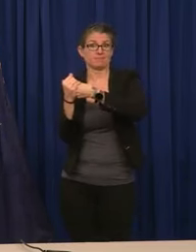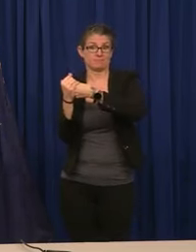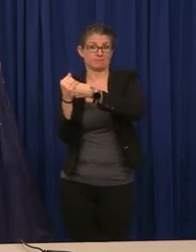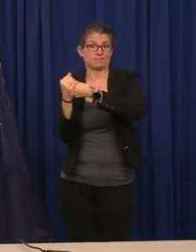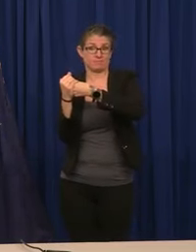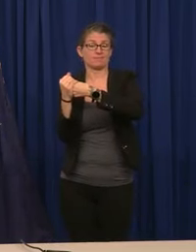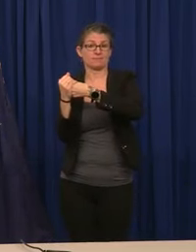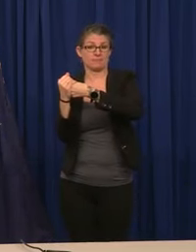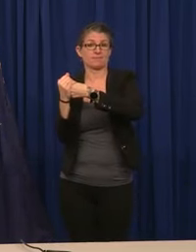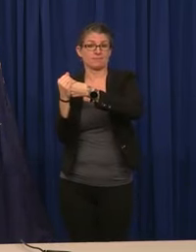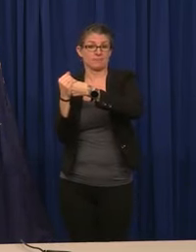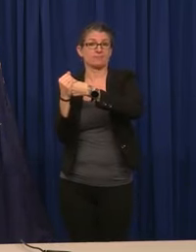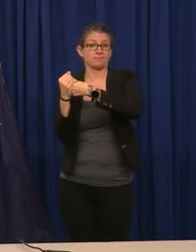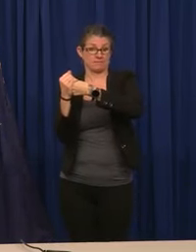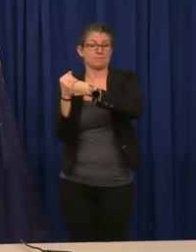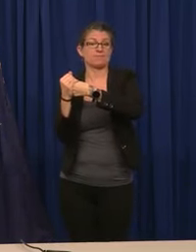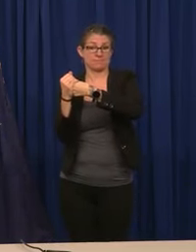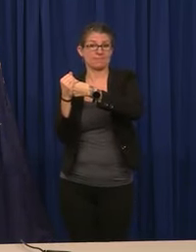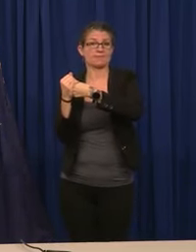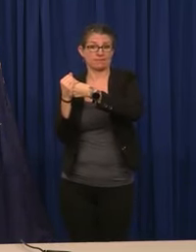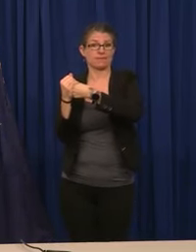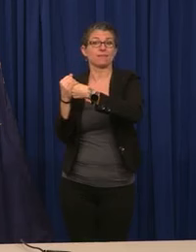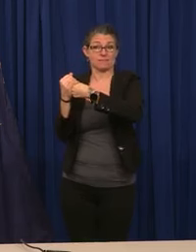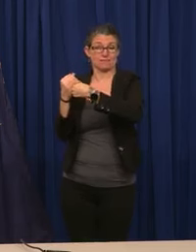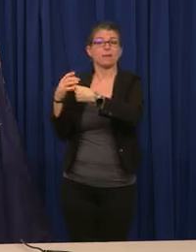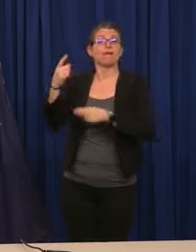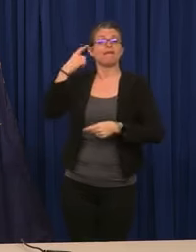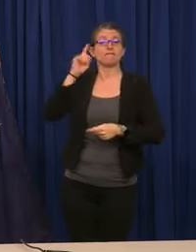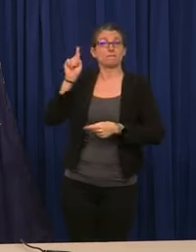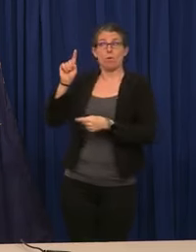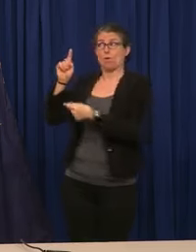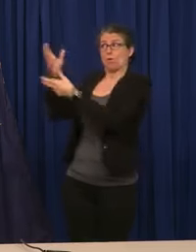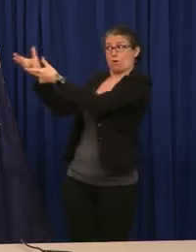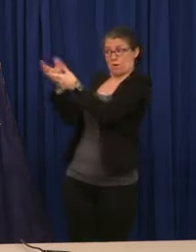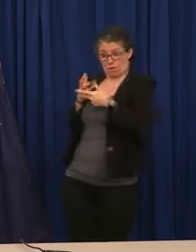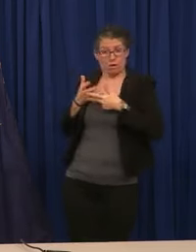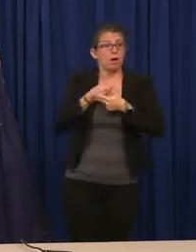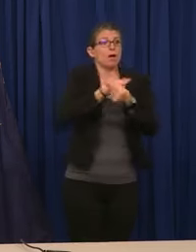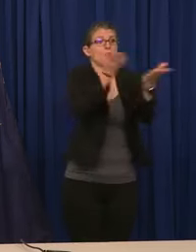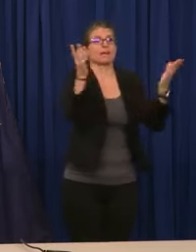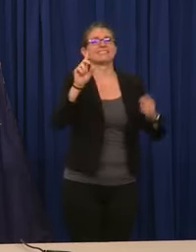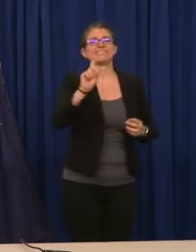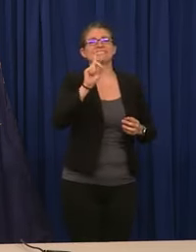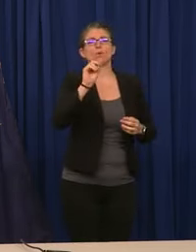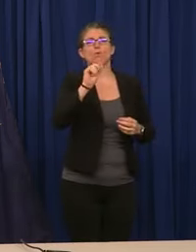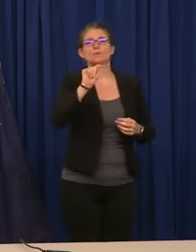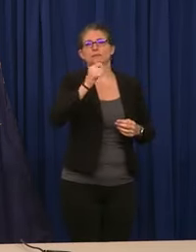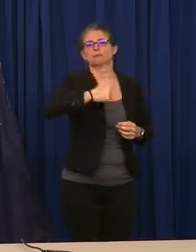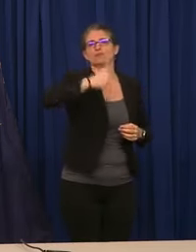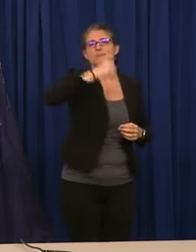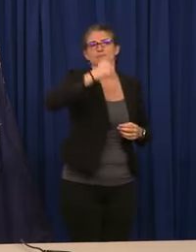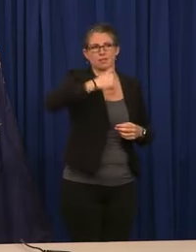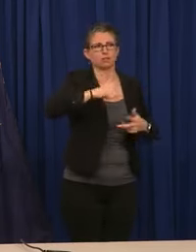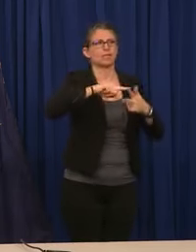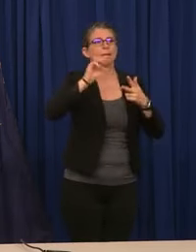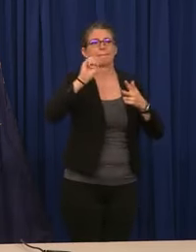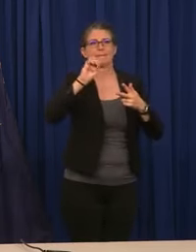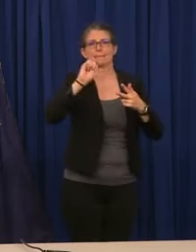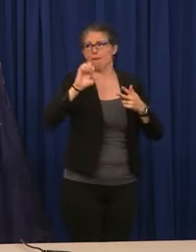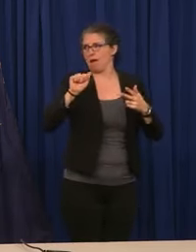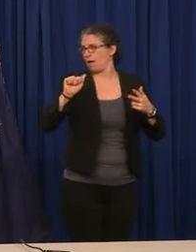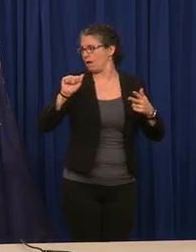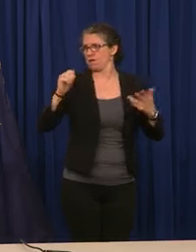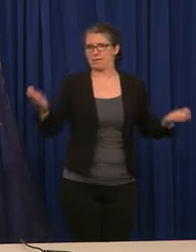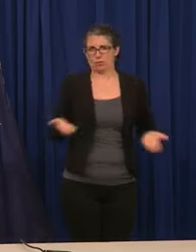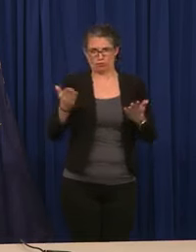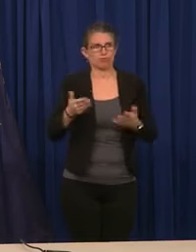went out over a week ago. Subsequent smaller shipments have gone out as well. A smaller shipment went out